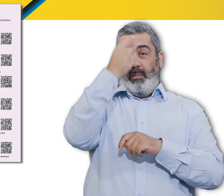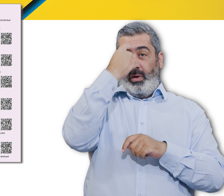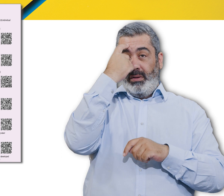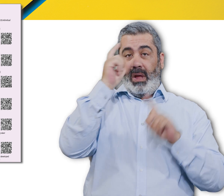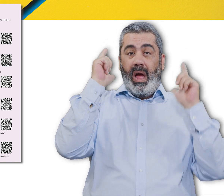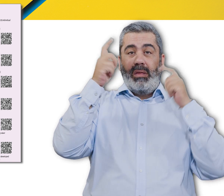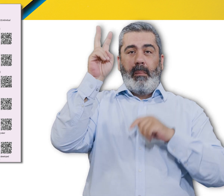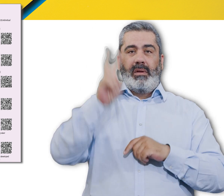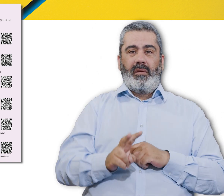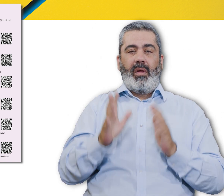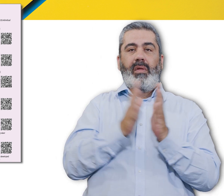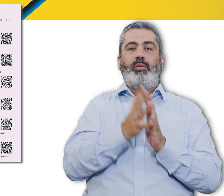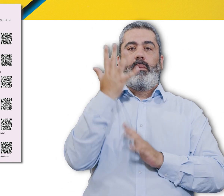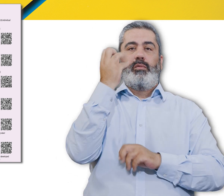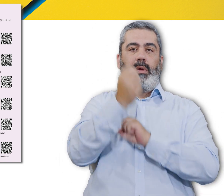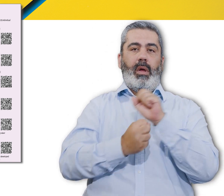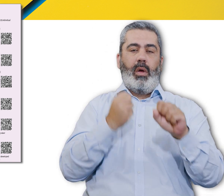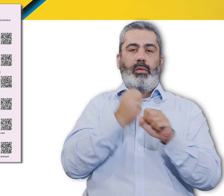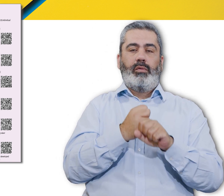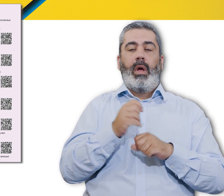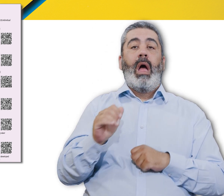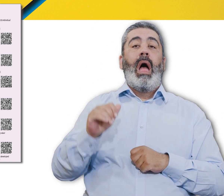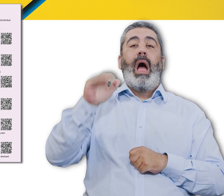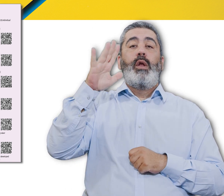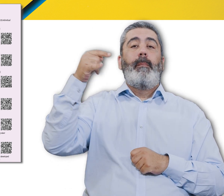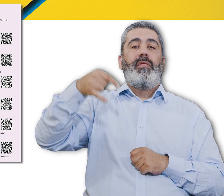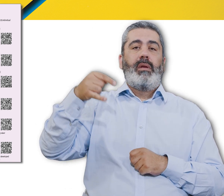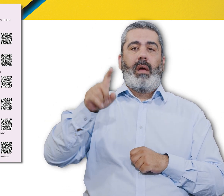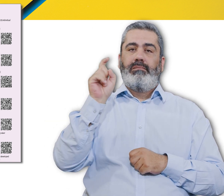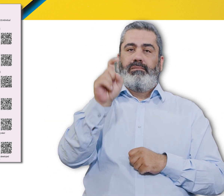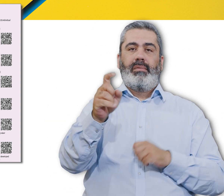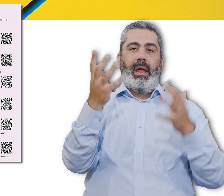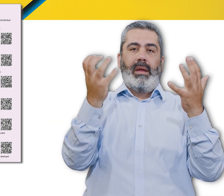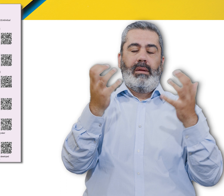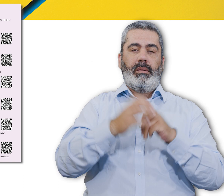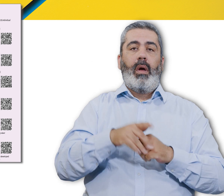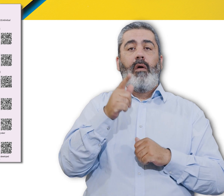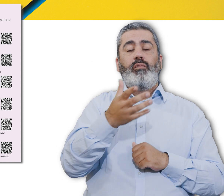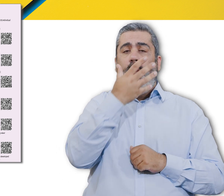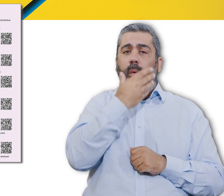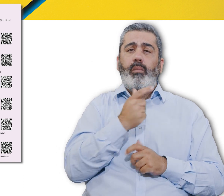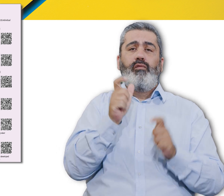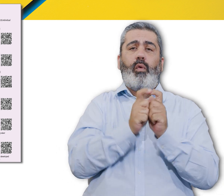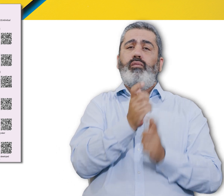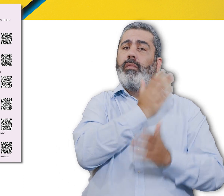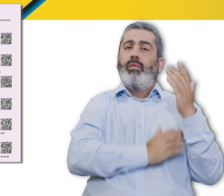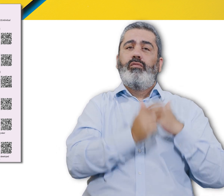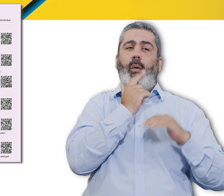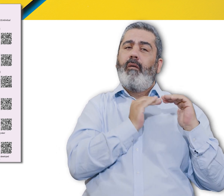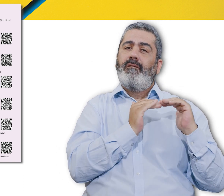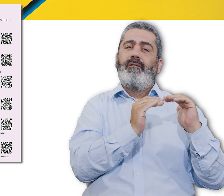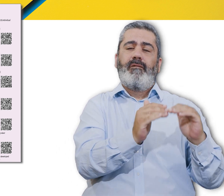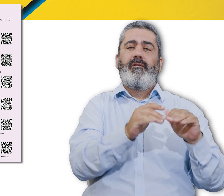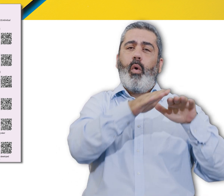the entrance of the Vicus Gorge, on the southeastern slopes of Stauros Peak. Enopedinga, number 90.